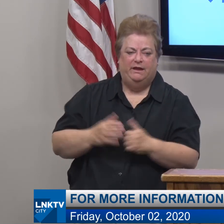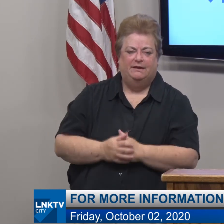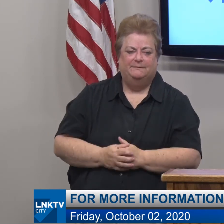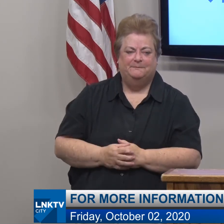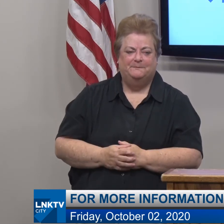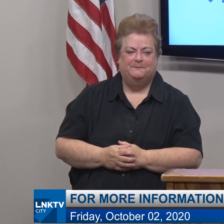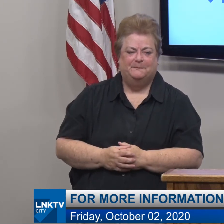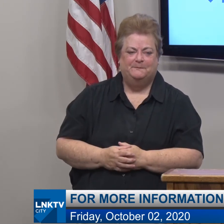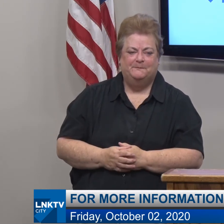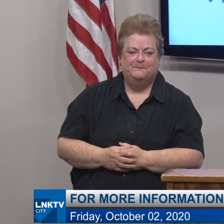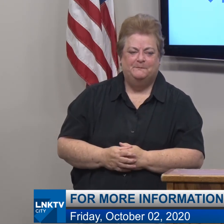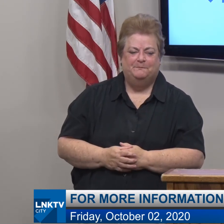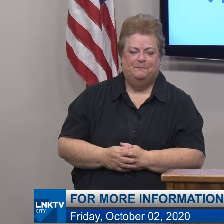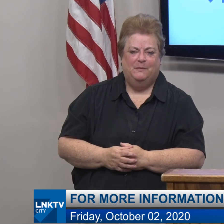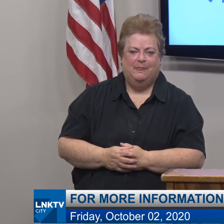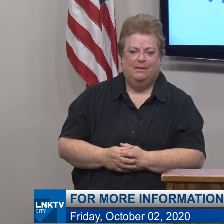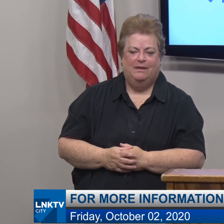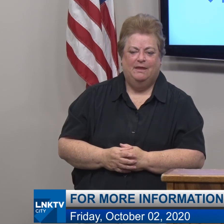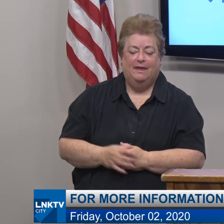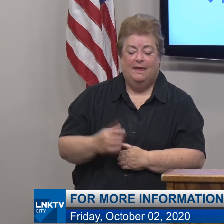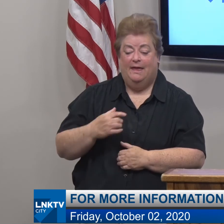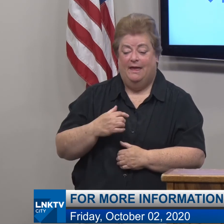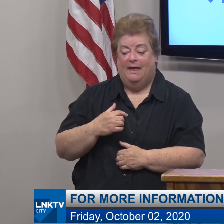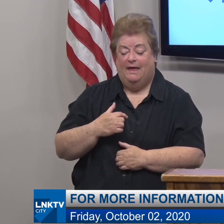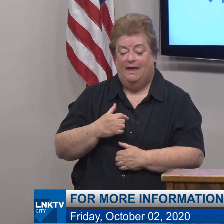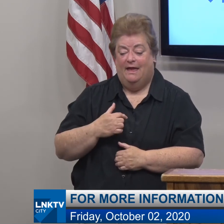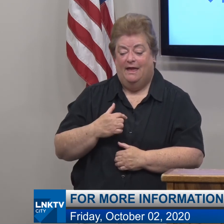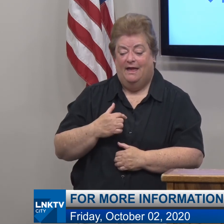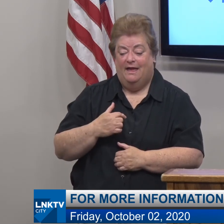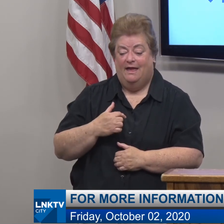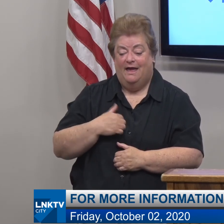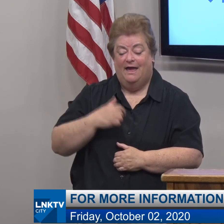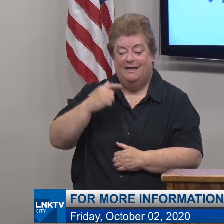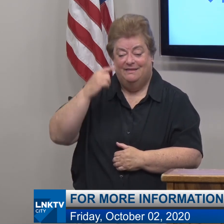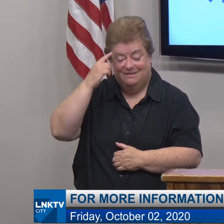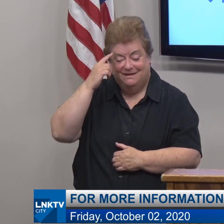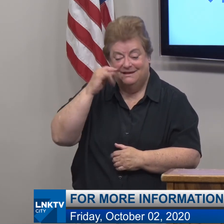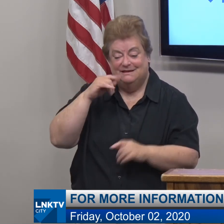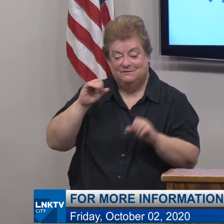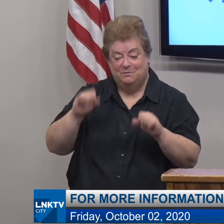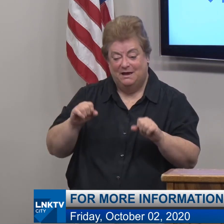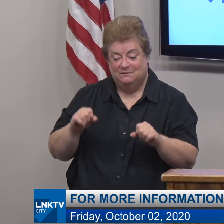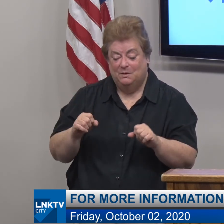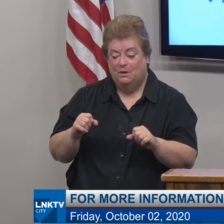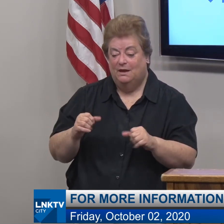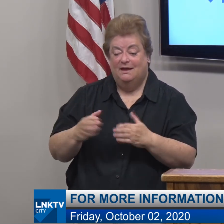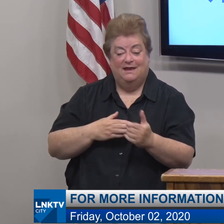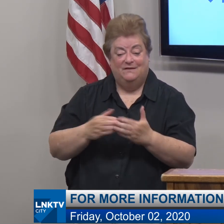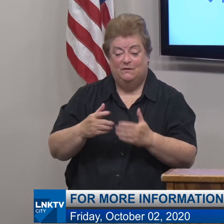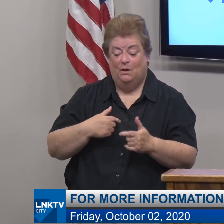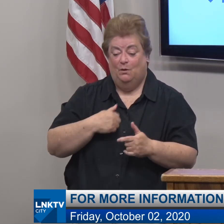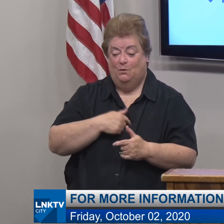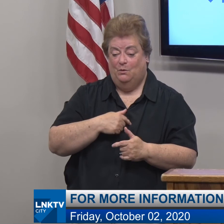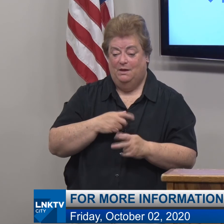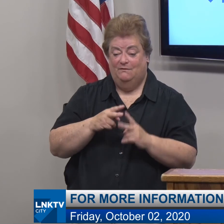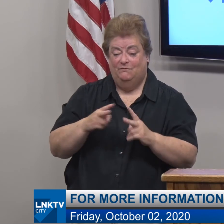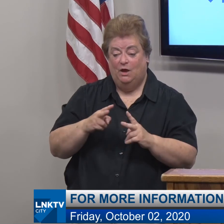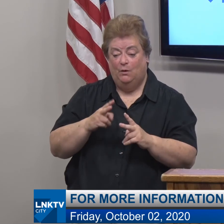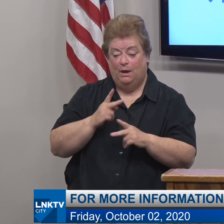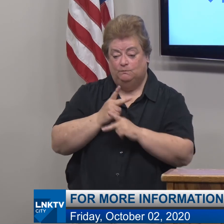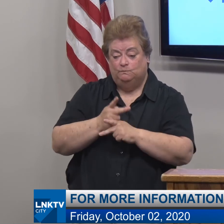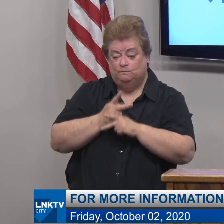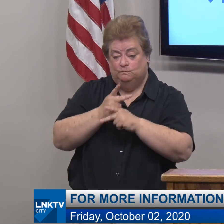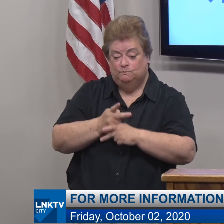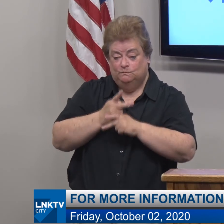that's, I guess, what I'm saying is that I think it's possible, even when we're really diligent, and this virus is virulent, and